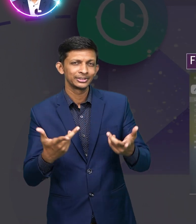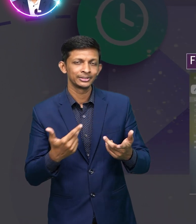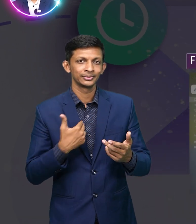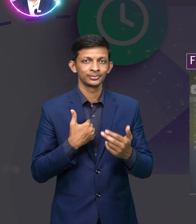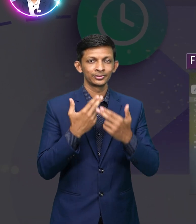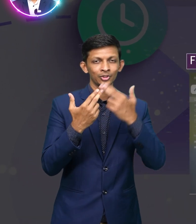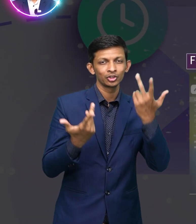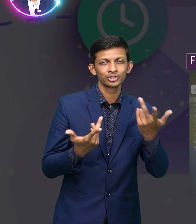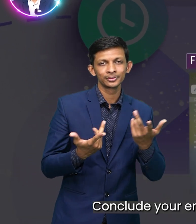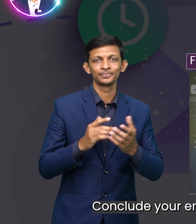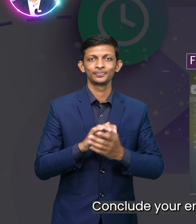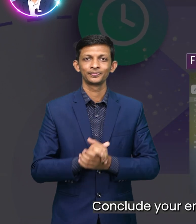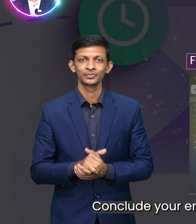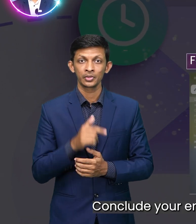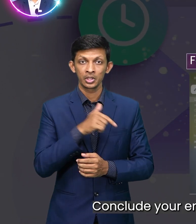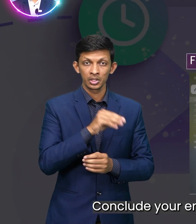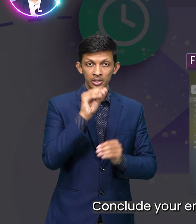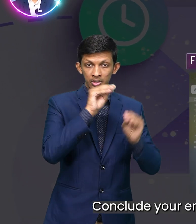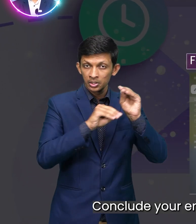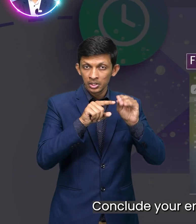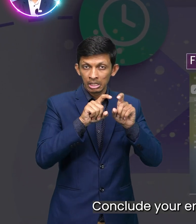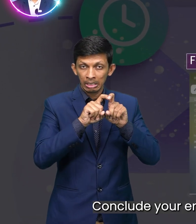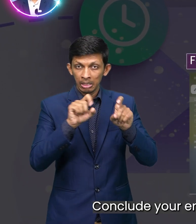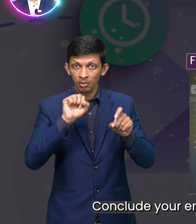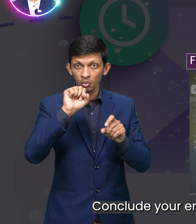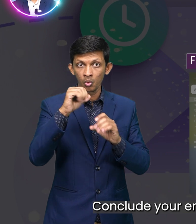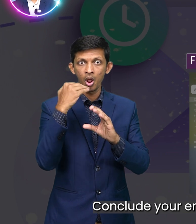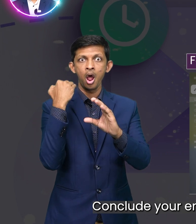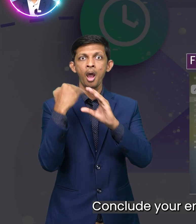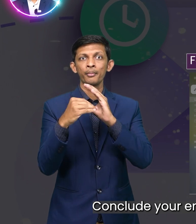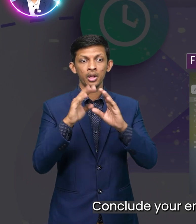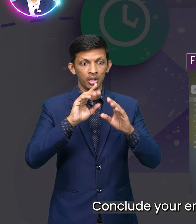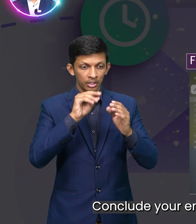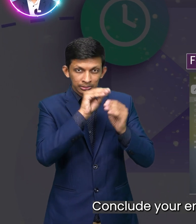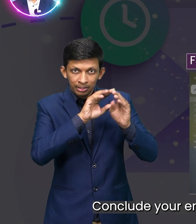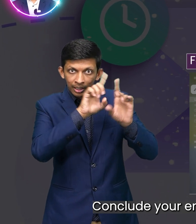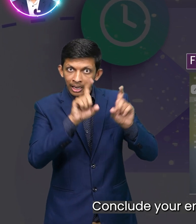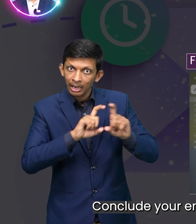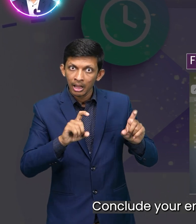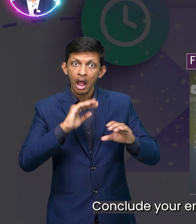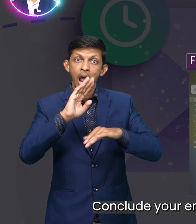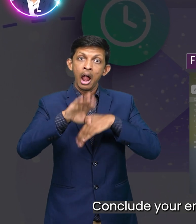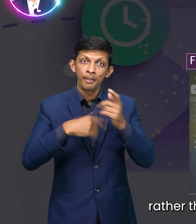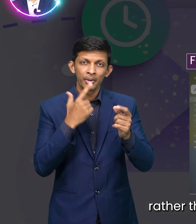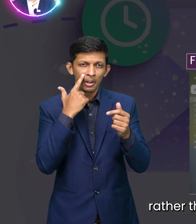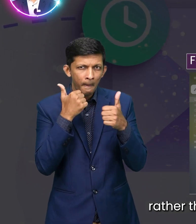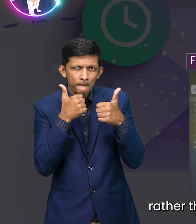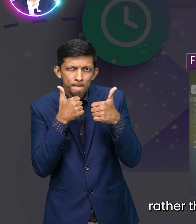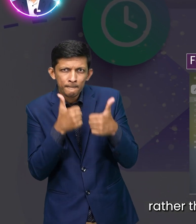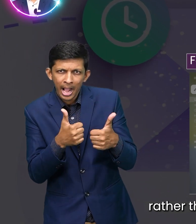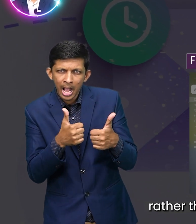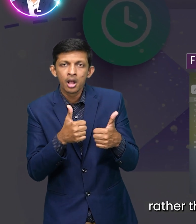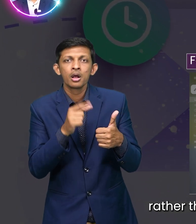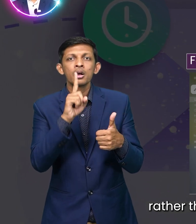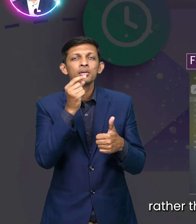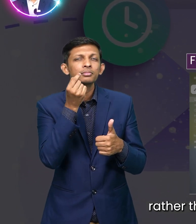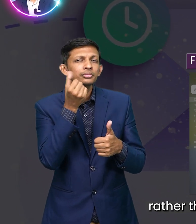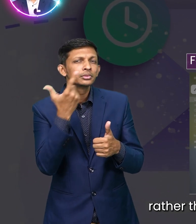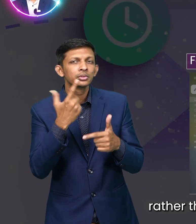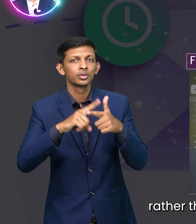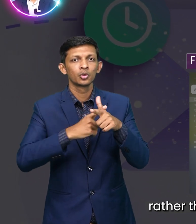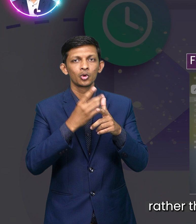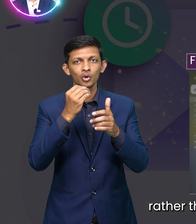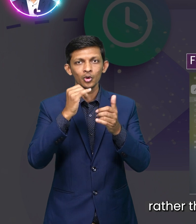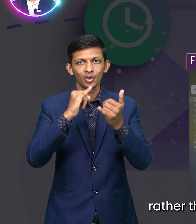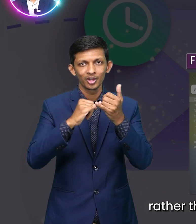Example. Conclude your email with best regards, Joseph, rather than cheers or